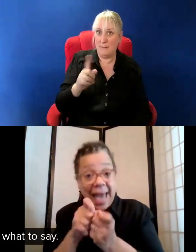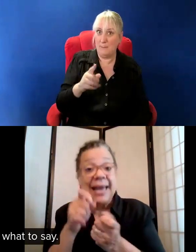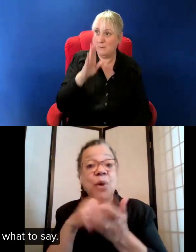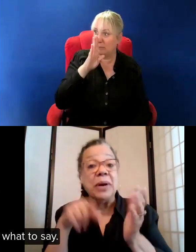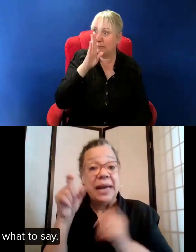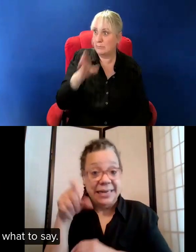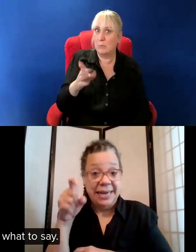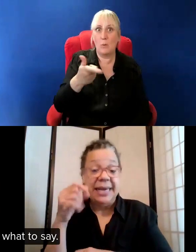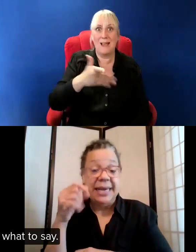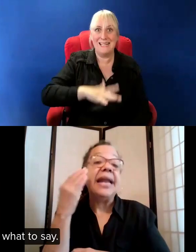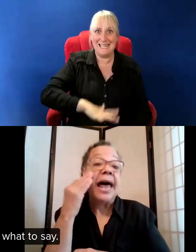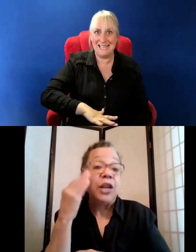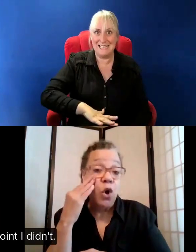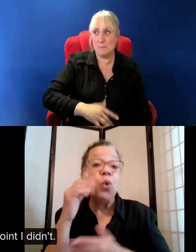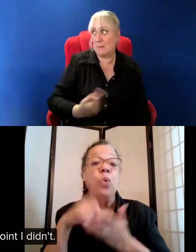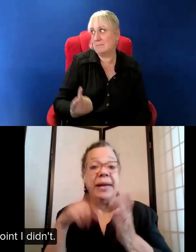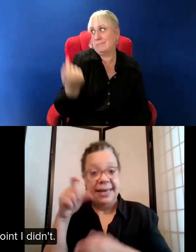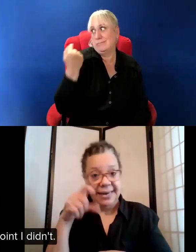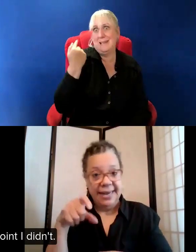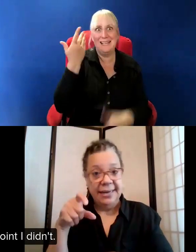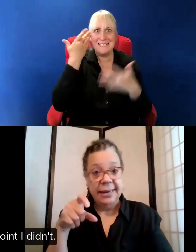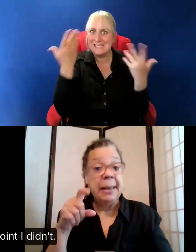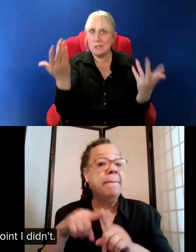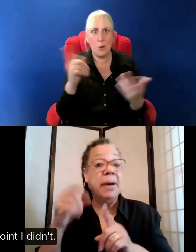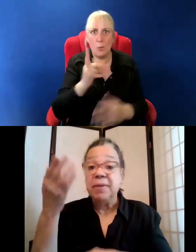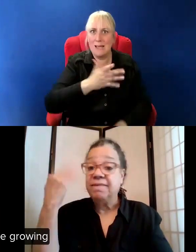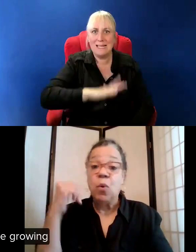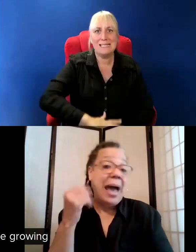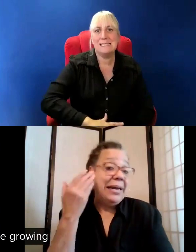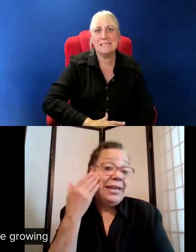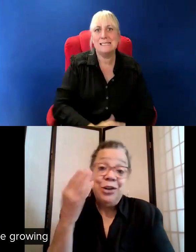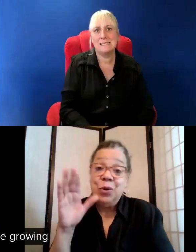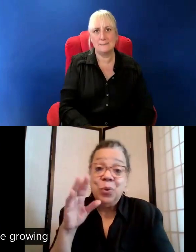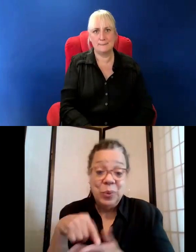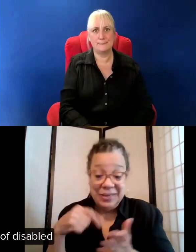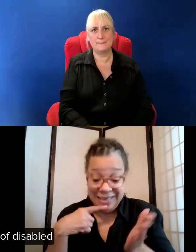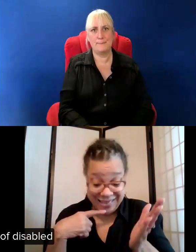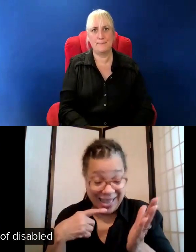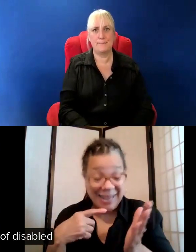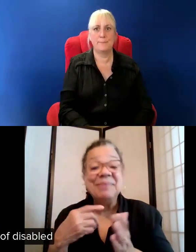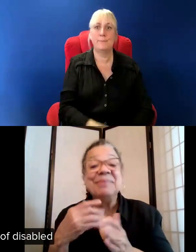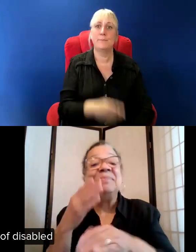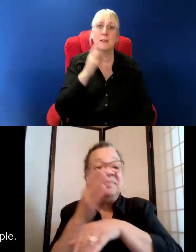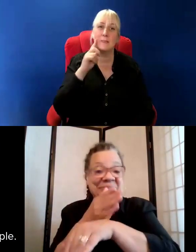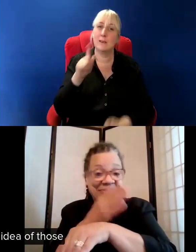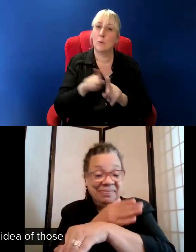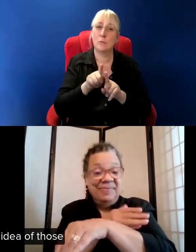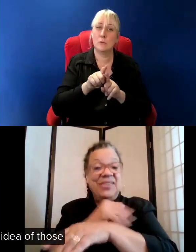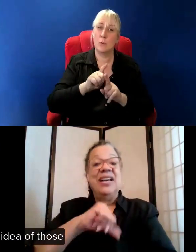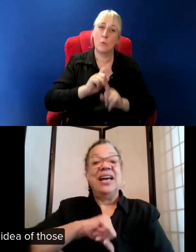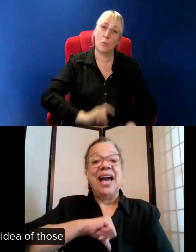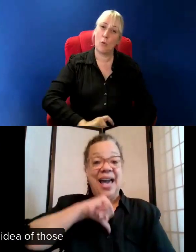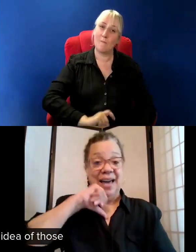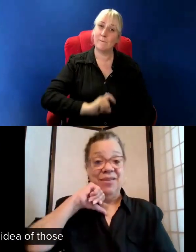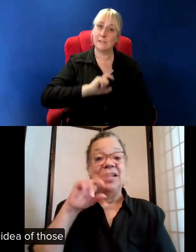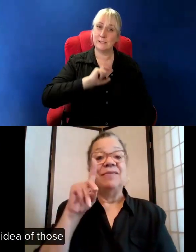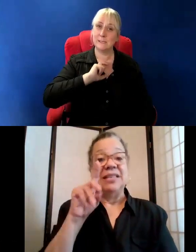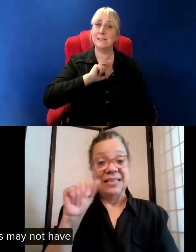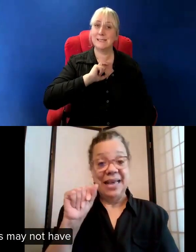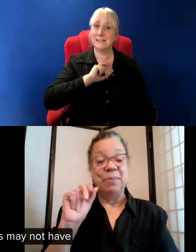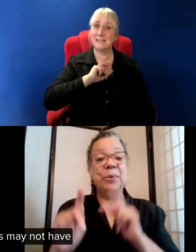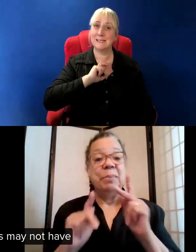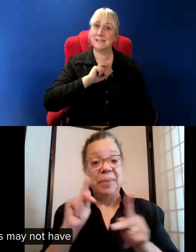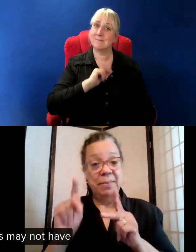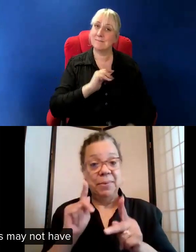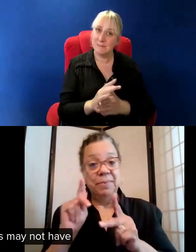and I'd know what, you know, what to say. But at that point, I didn't. And just the growing confidence of disabled people. But even that Yes. idea of those